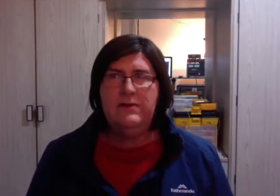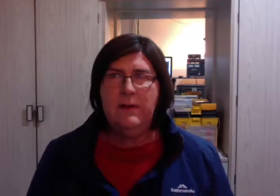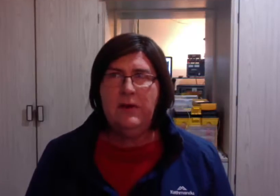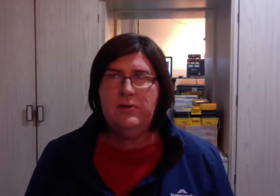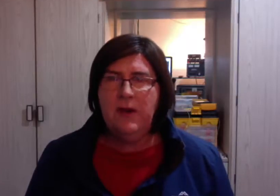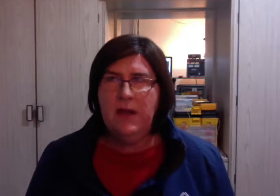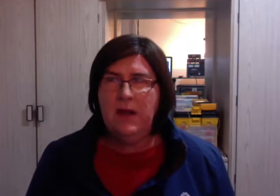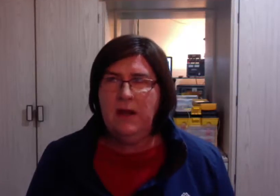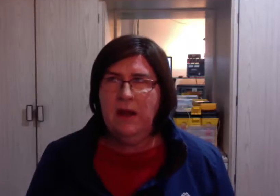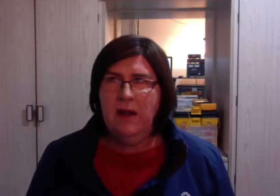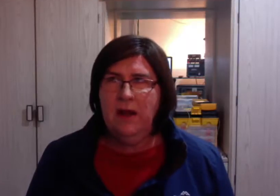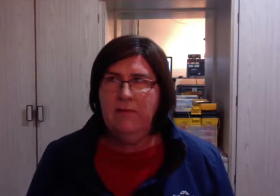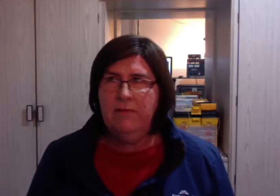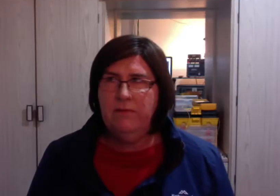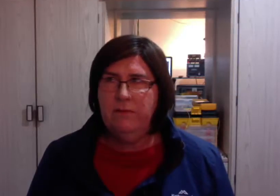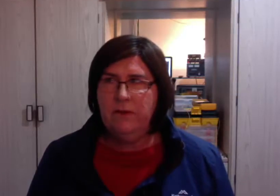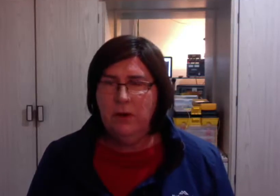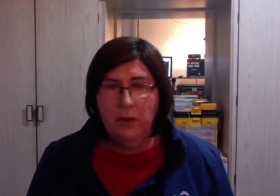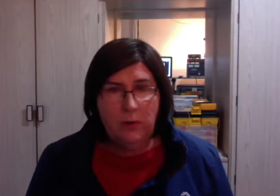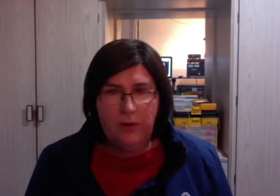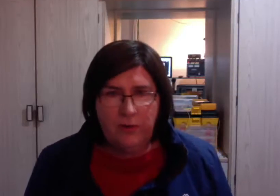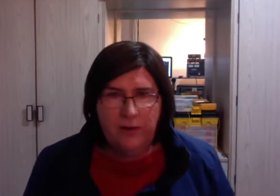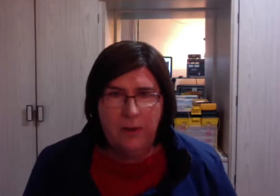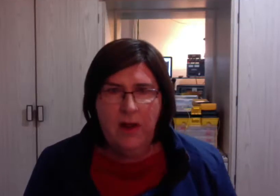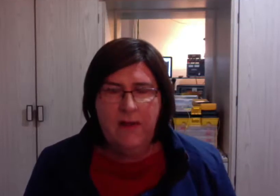Dubbo training, and Kerr Lewis or somewhere like that